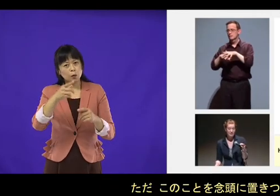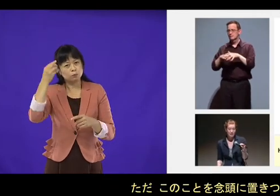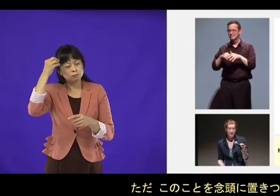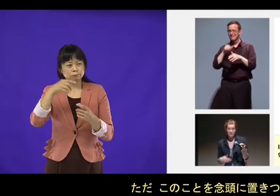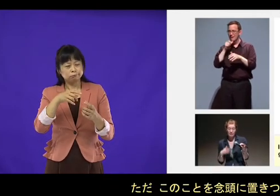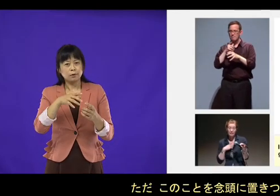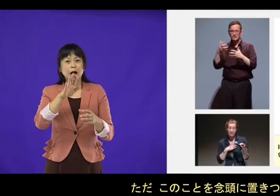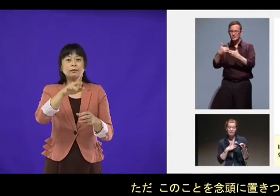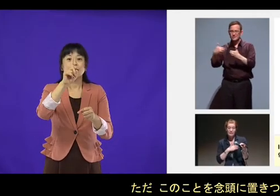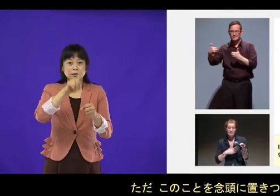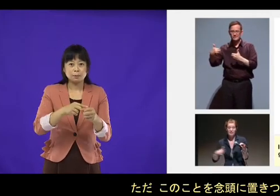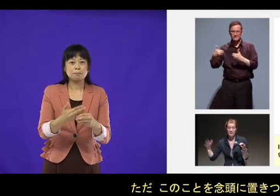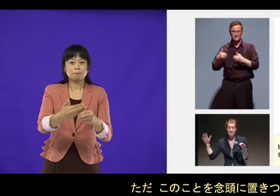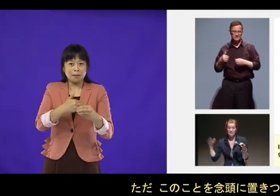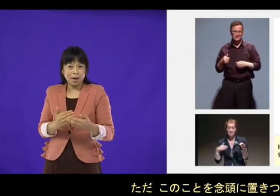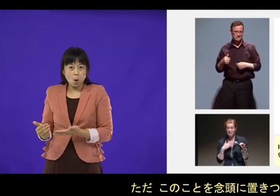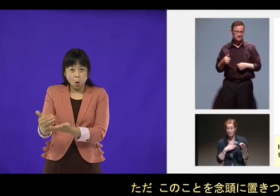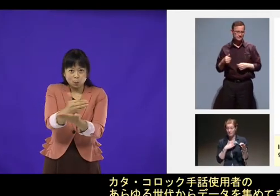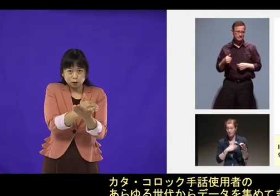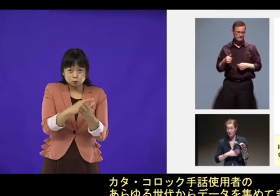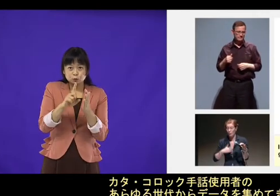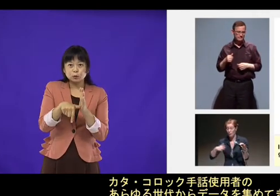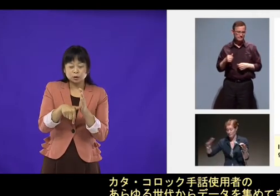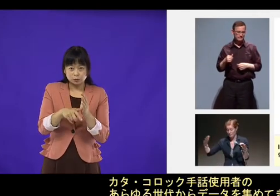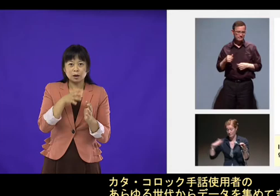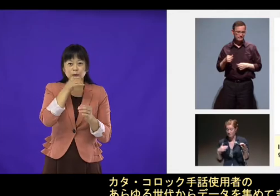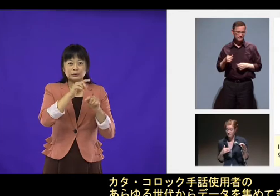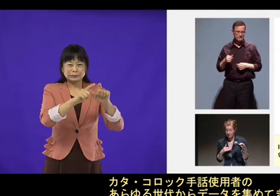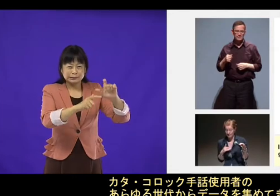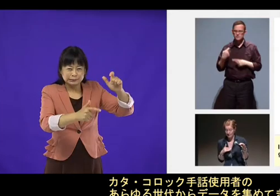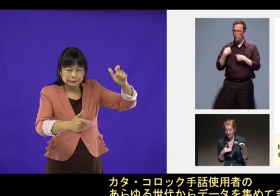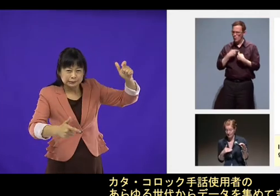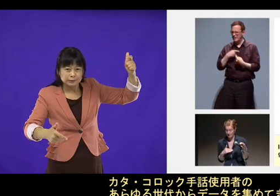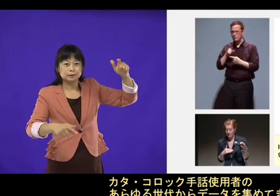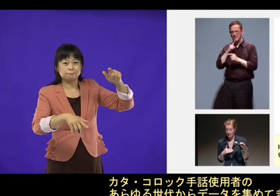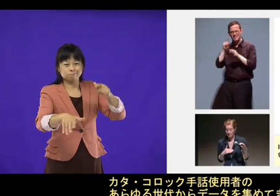But with this in mind, I've really collected data from all different